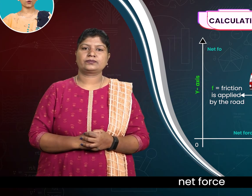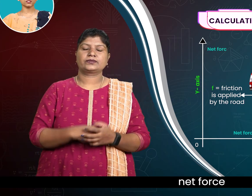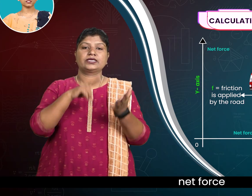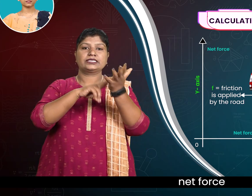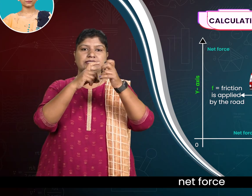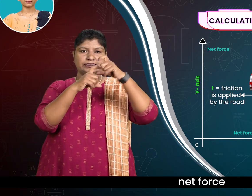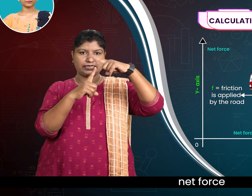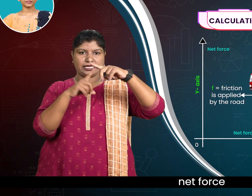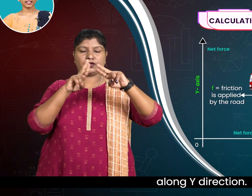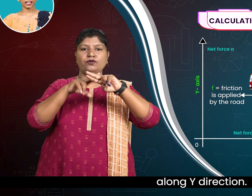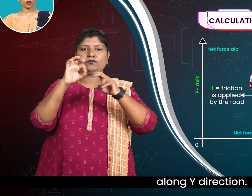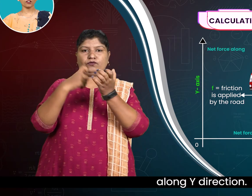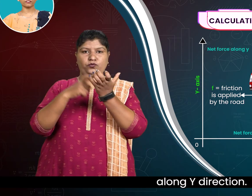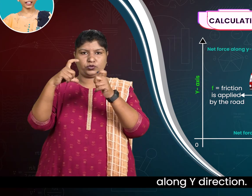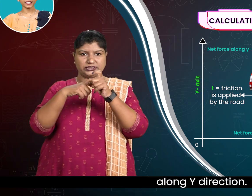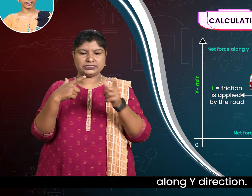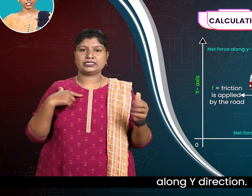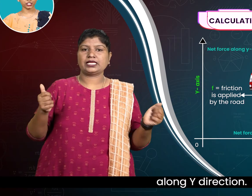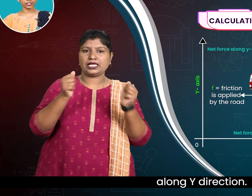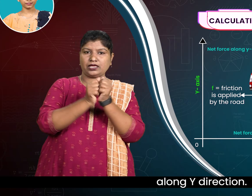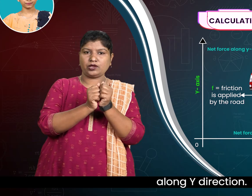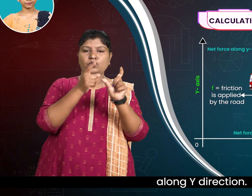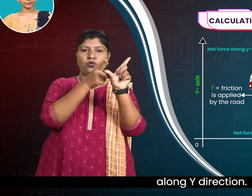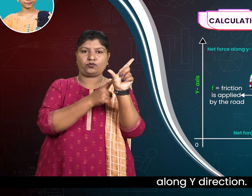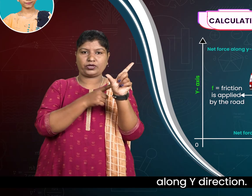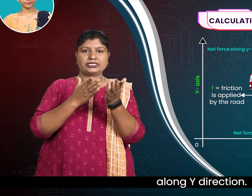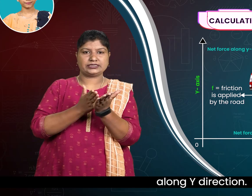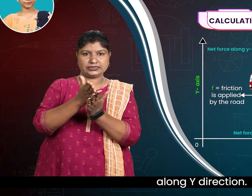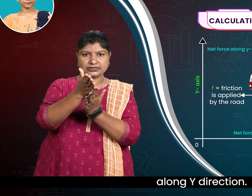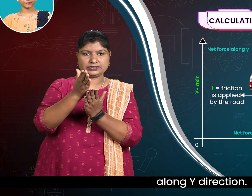Net force along y direction